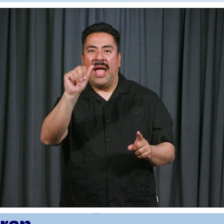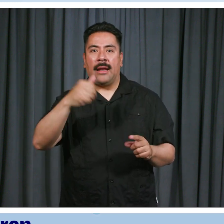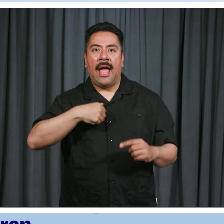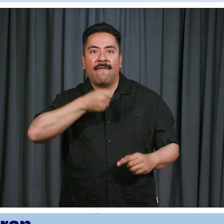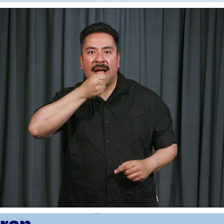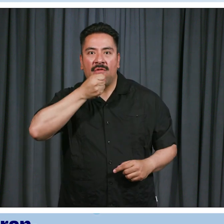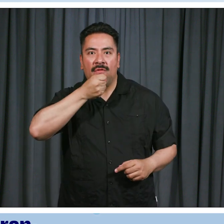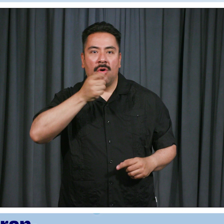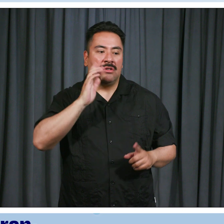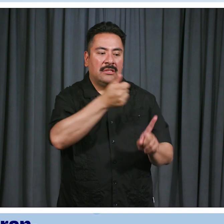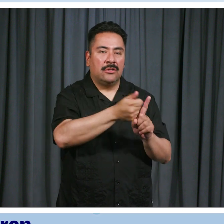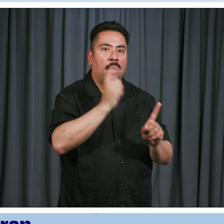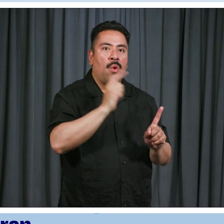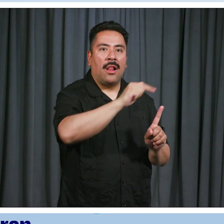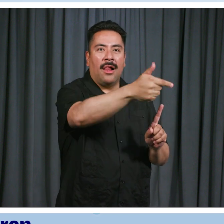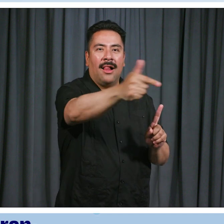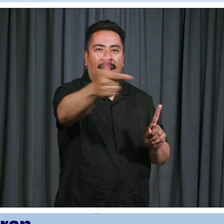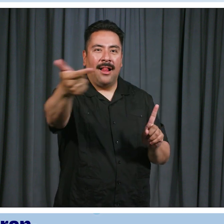microphone,